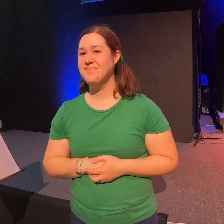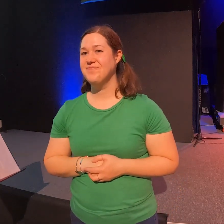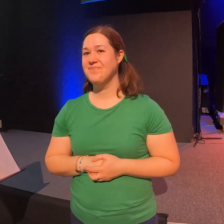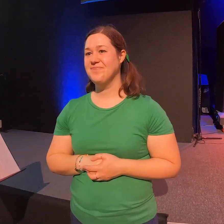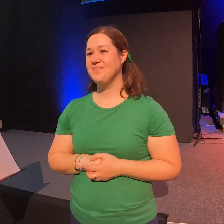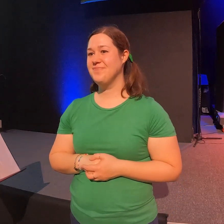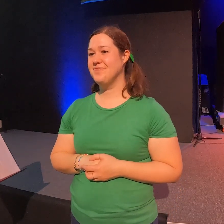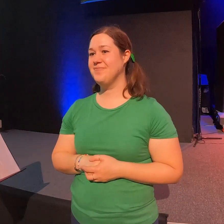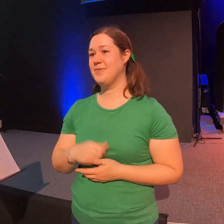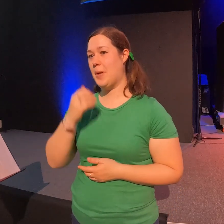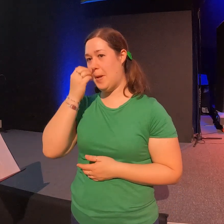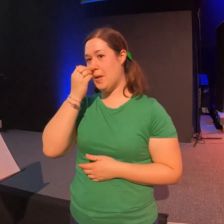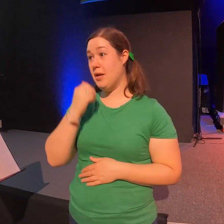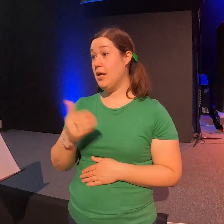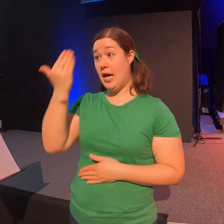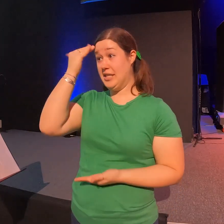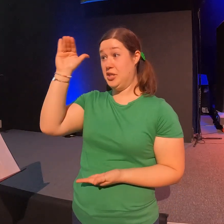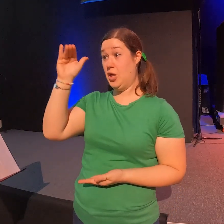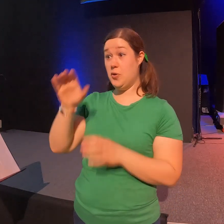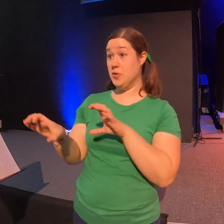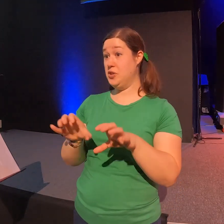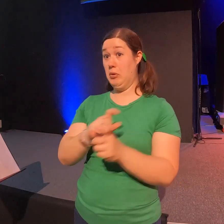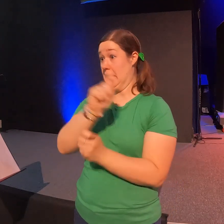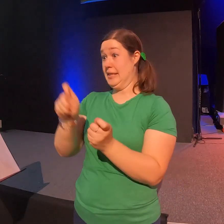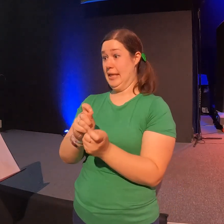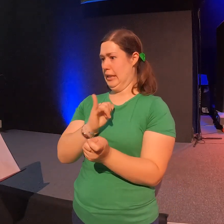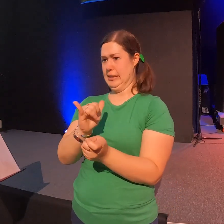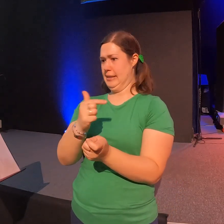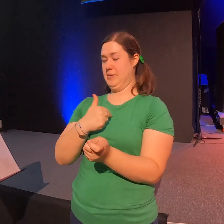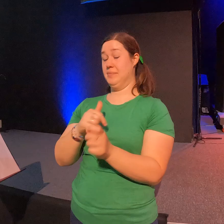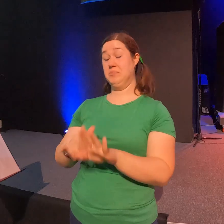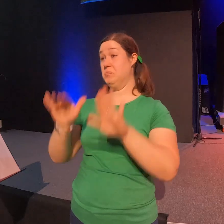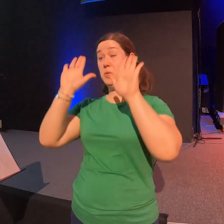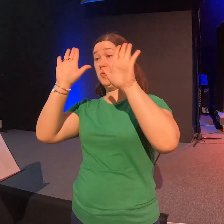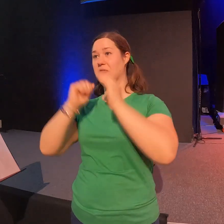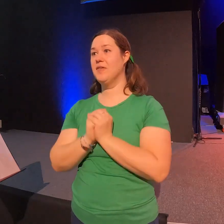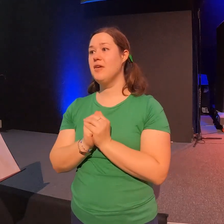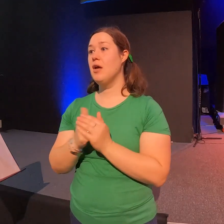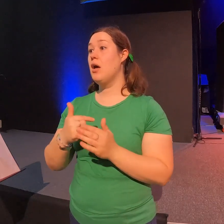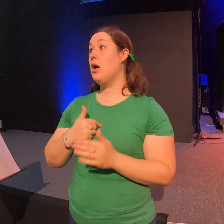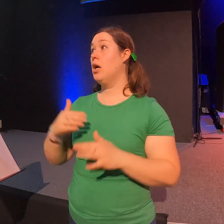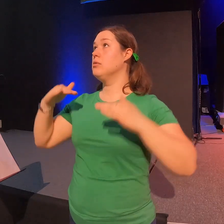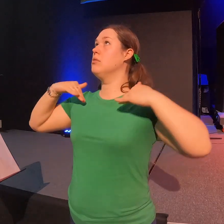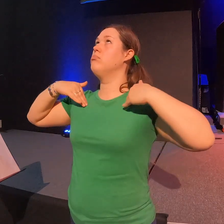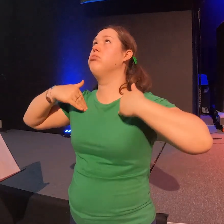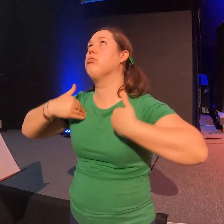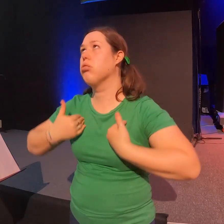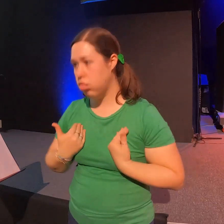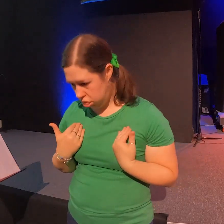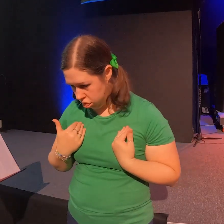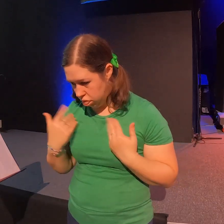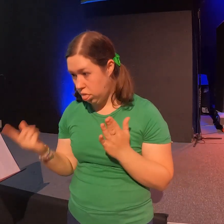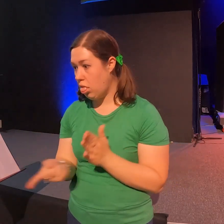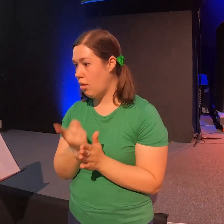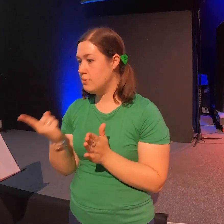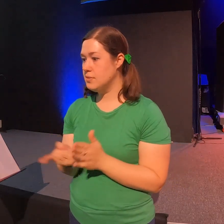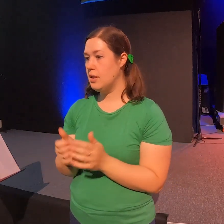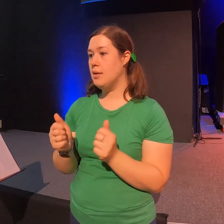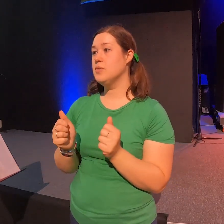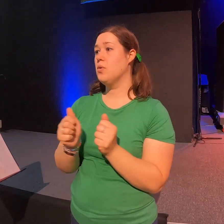Didn't know you're going to do it exactly right. That's good. You know, I get exhausted sometimes by the way our consumer